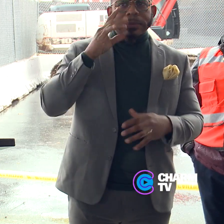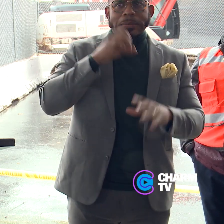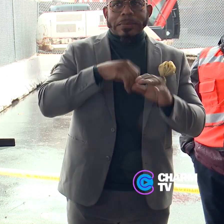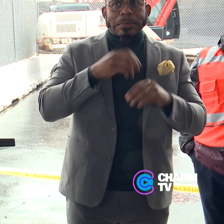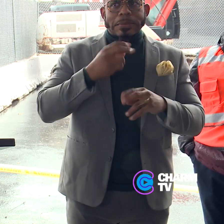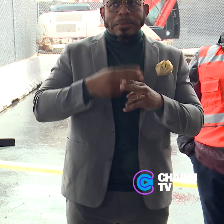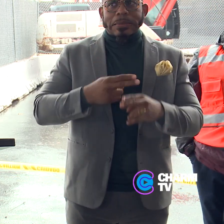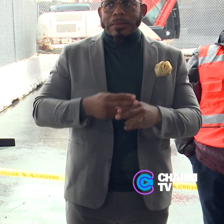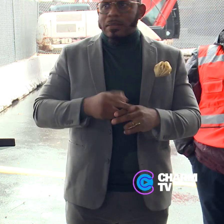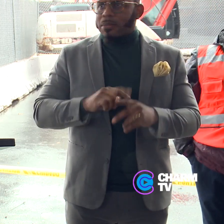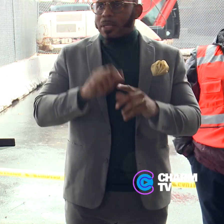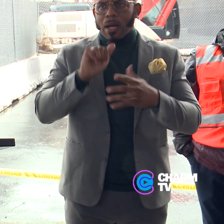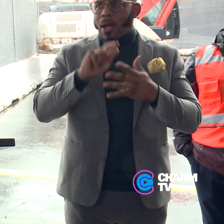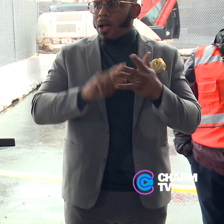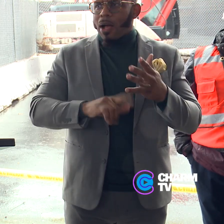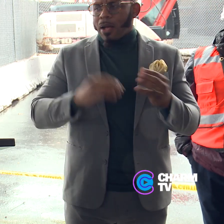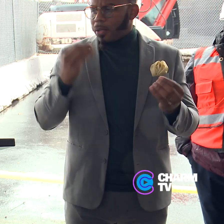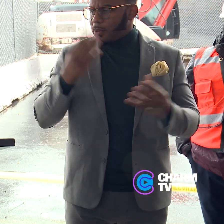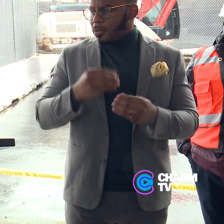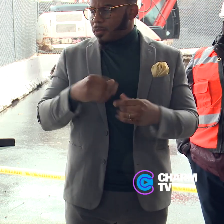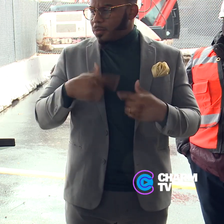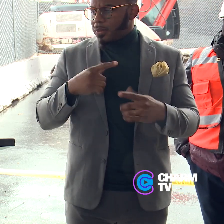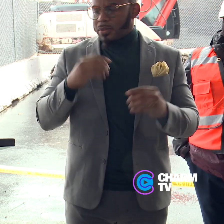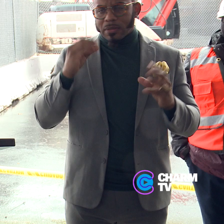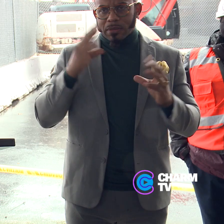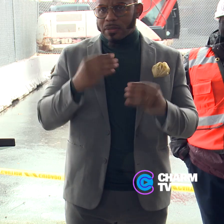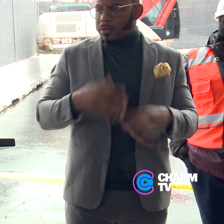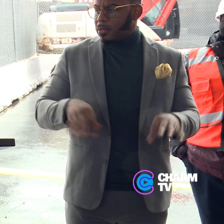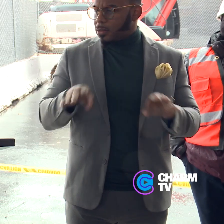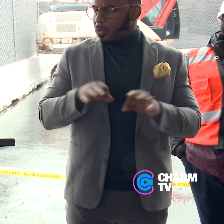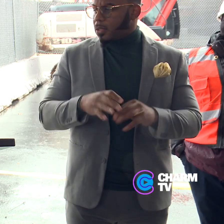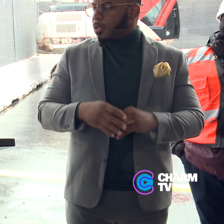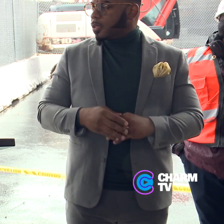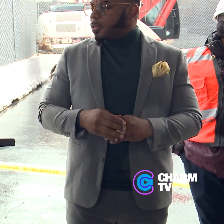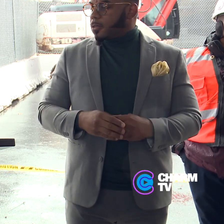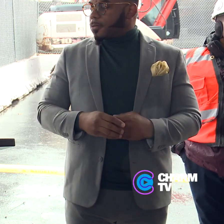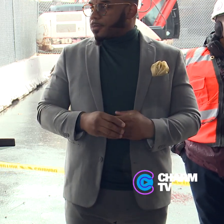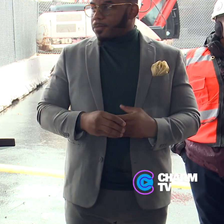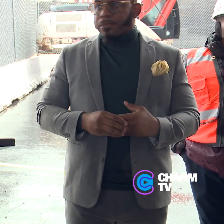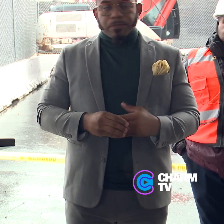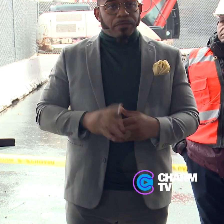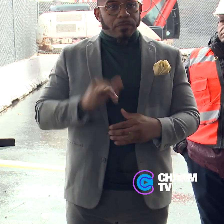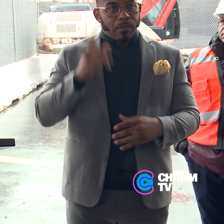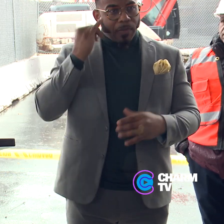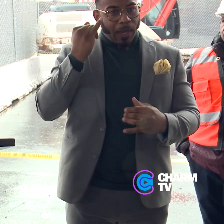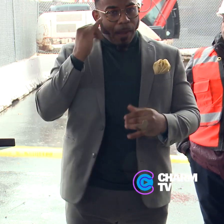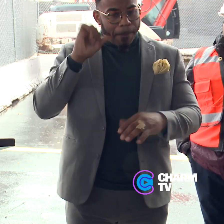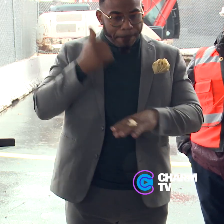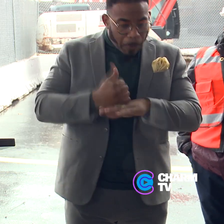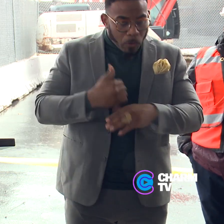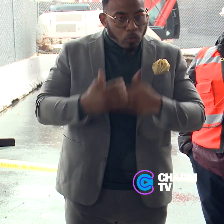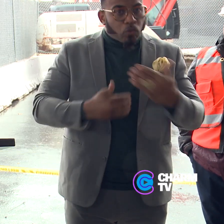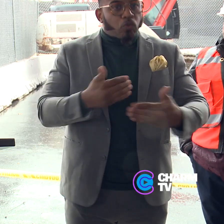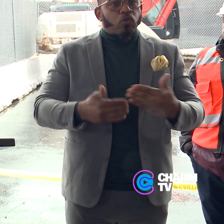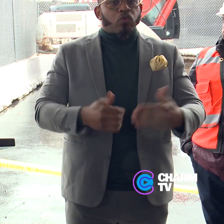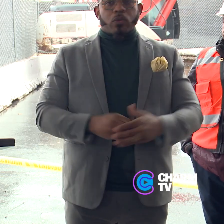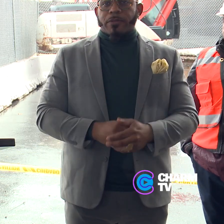missed a couple others, but all of these folks have been just instrumental in getting our ideas put together.